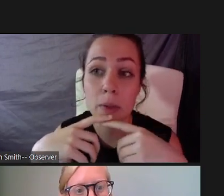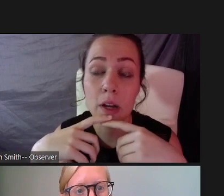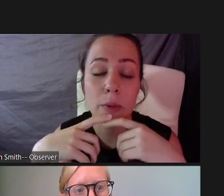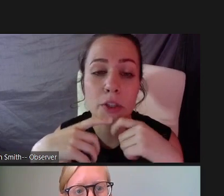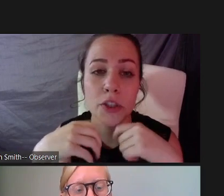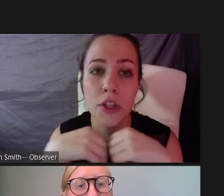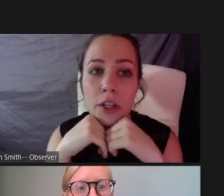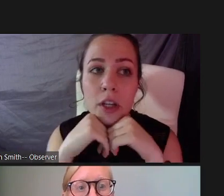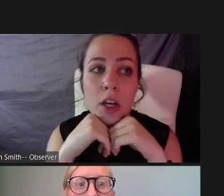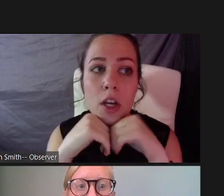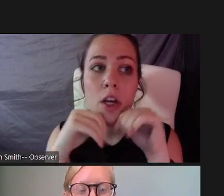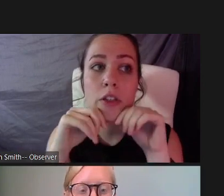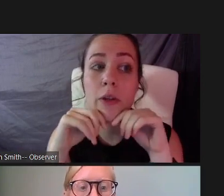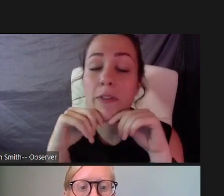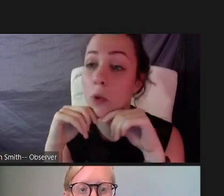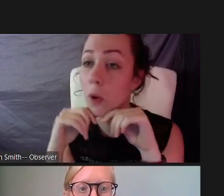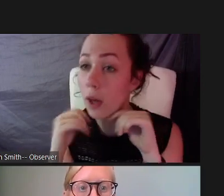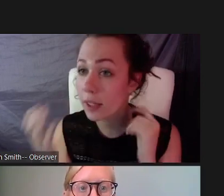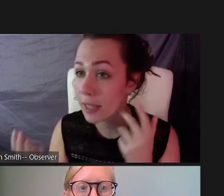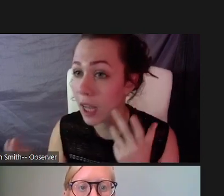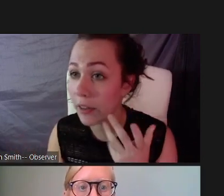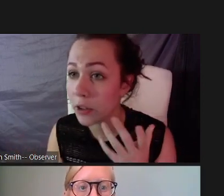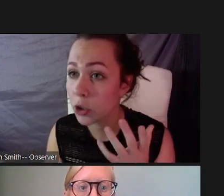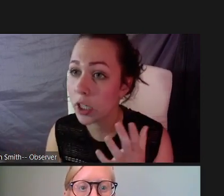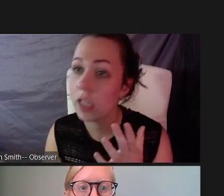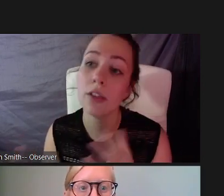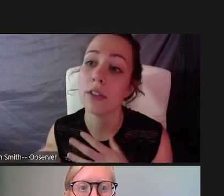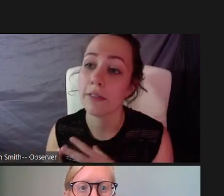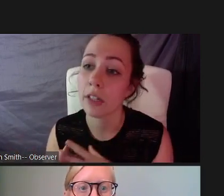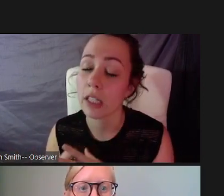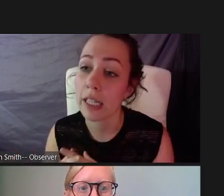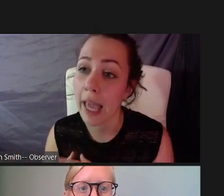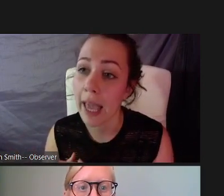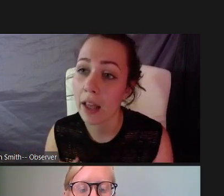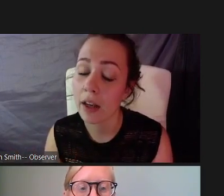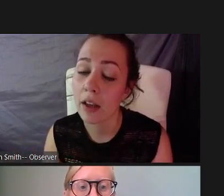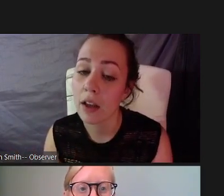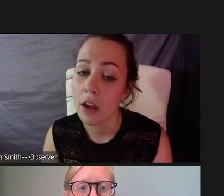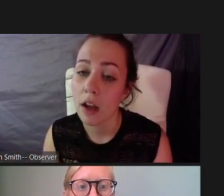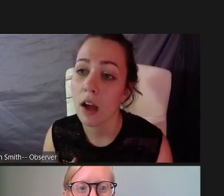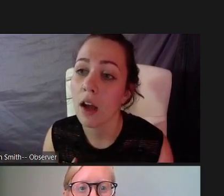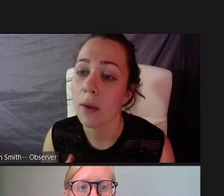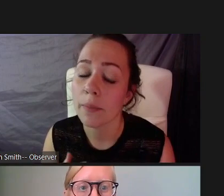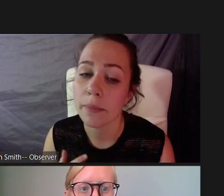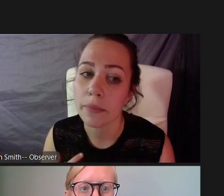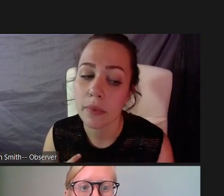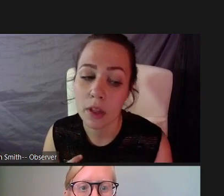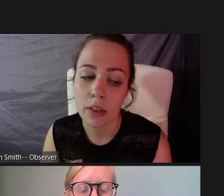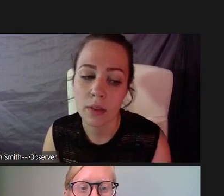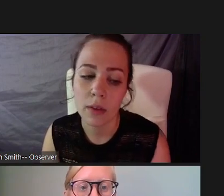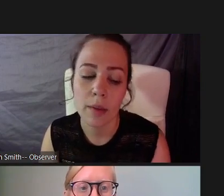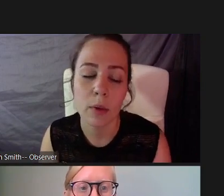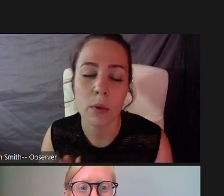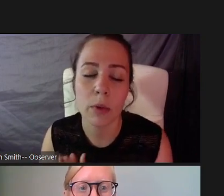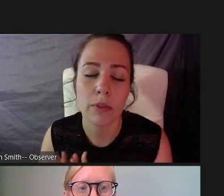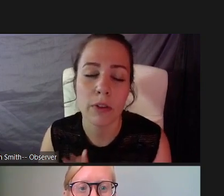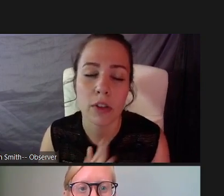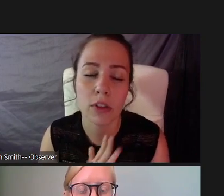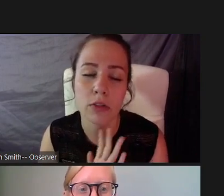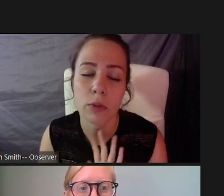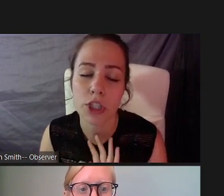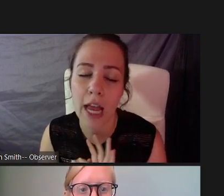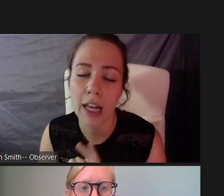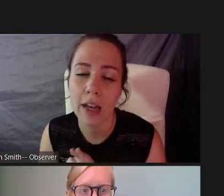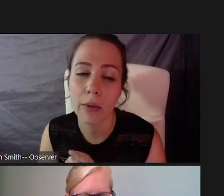numbers and whatnot, which is good. Mm-hmm. So if you want to stay on the screen, you definitely can. I mean, when we